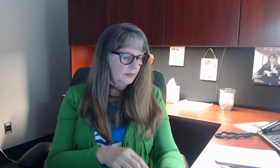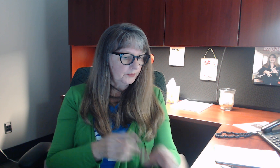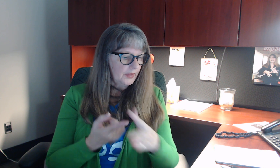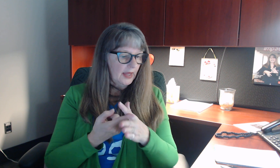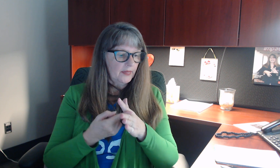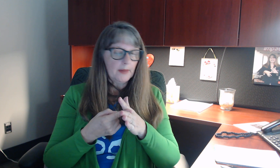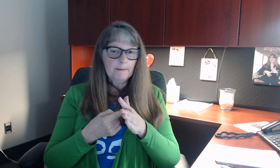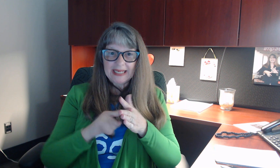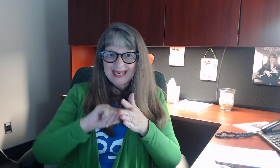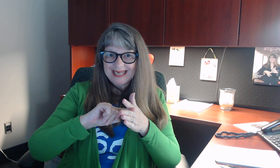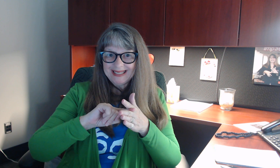And then begin.